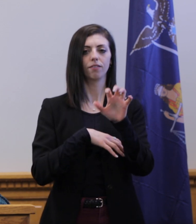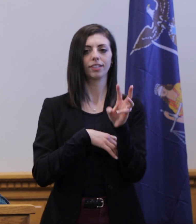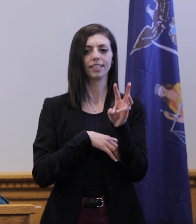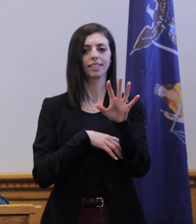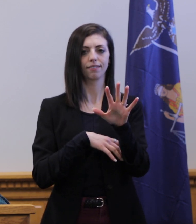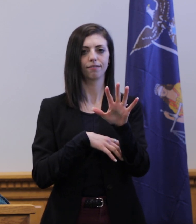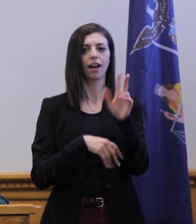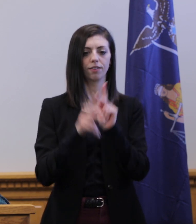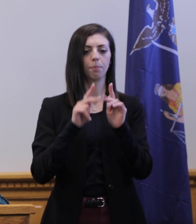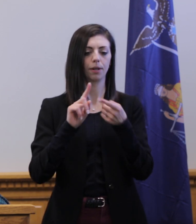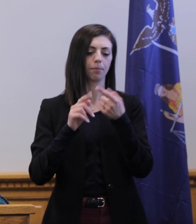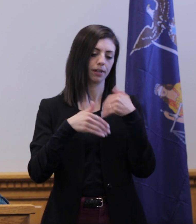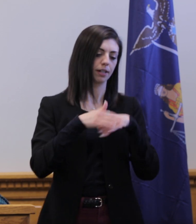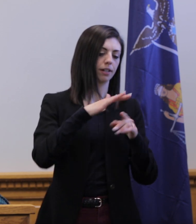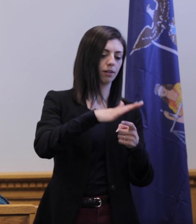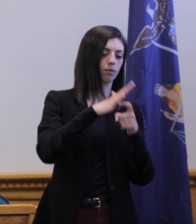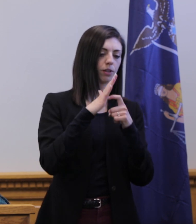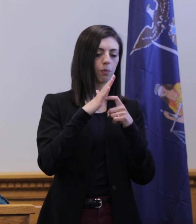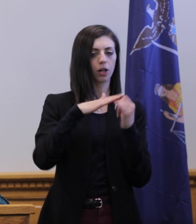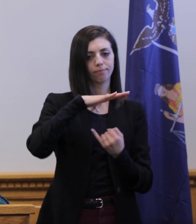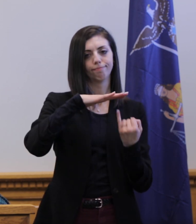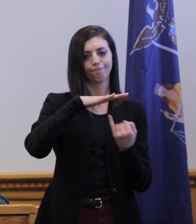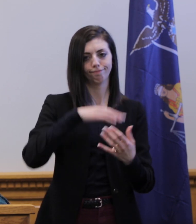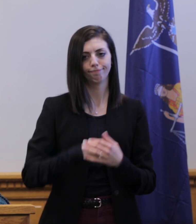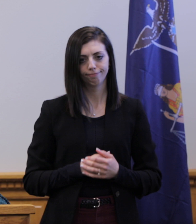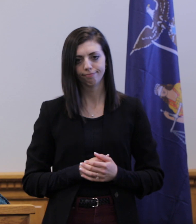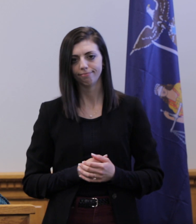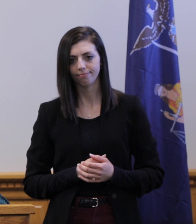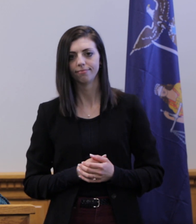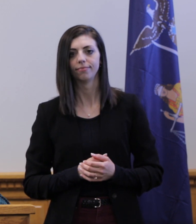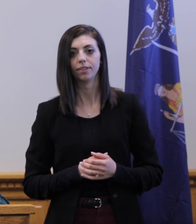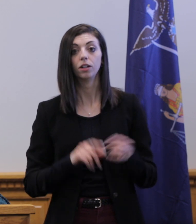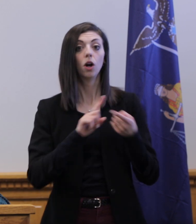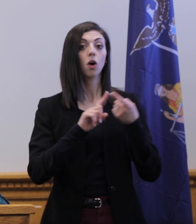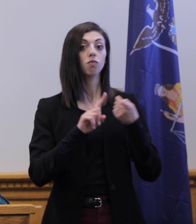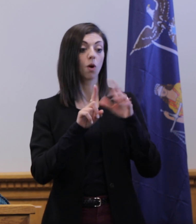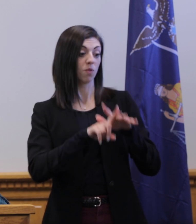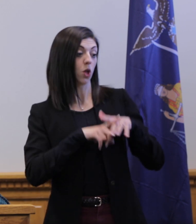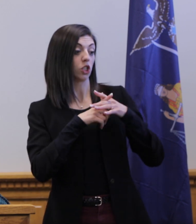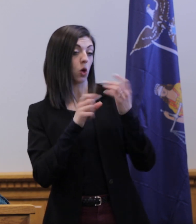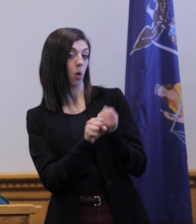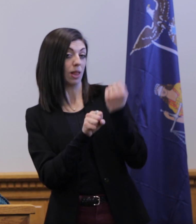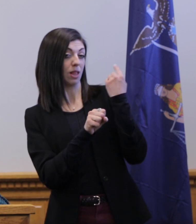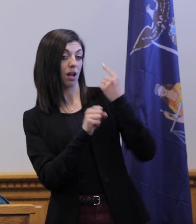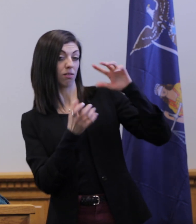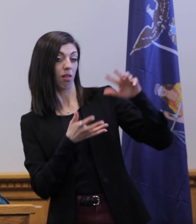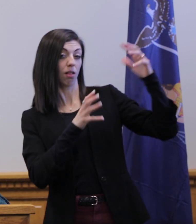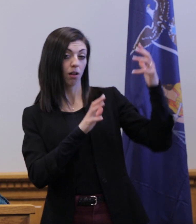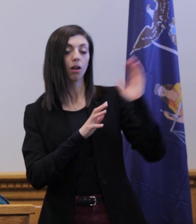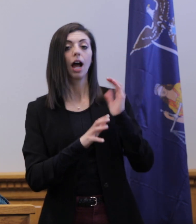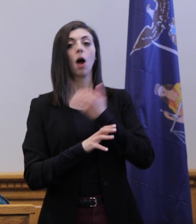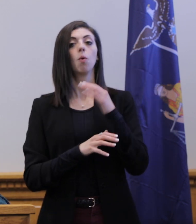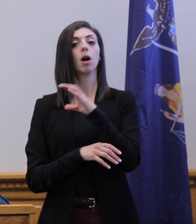565 residents in mandatory quarantine or isolation. Since the pandemic began a year ago, our county health